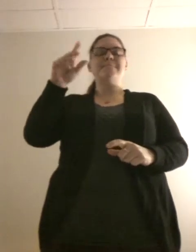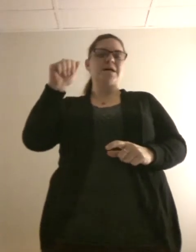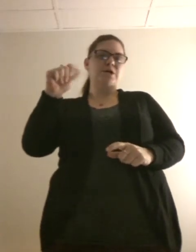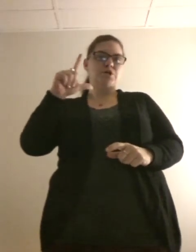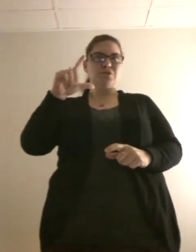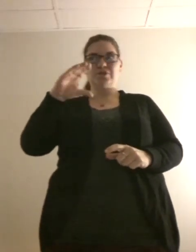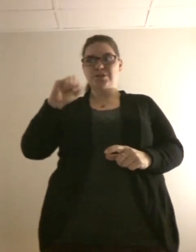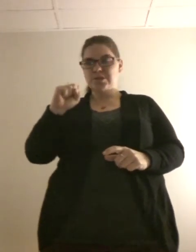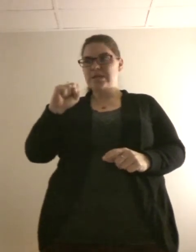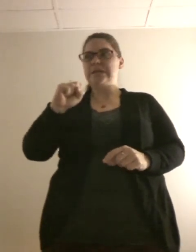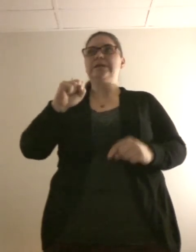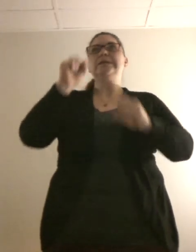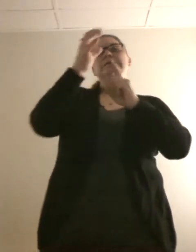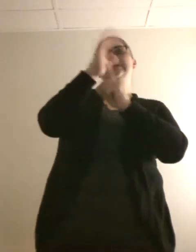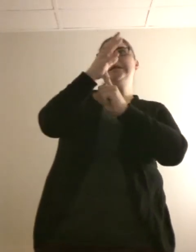painting leaves. Okay? What's important are